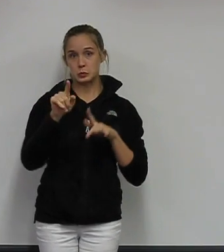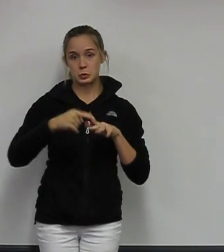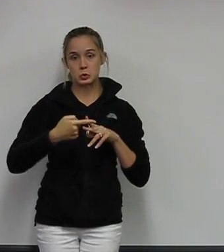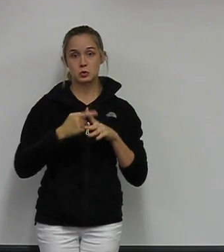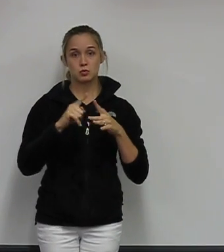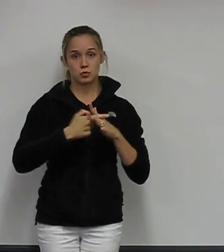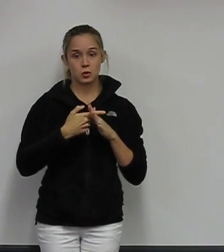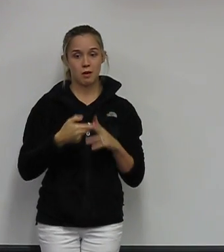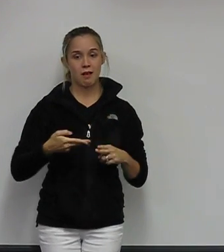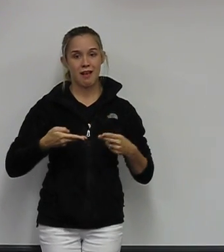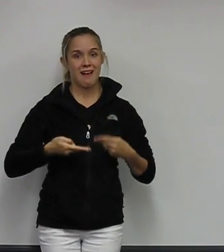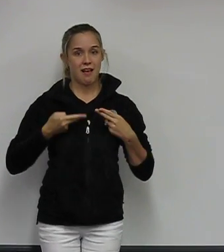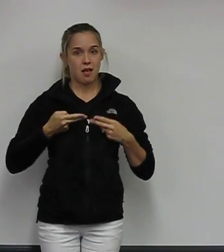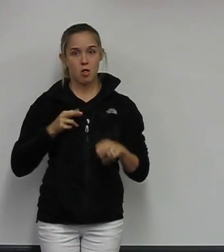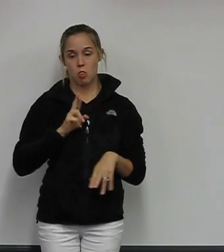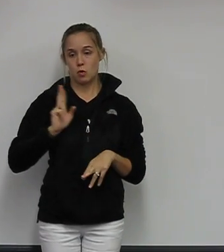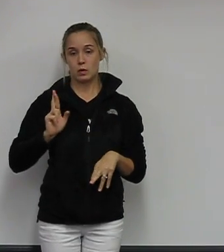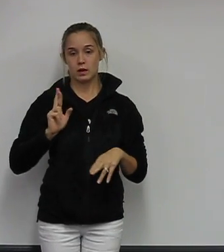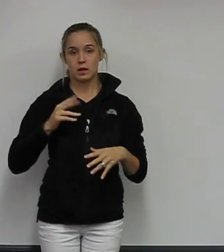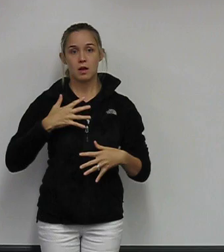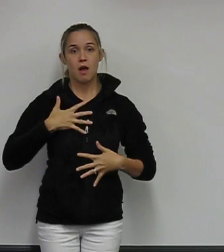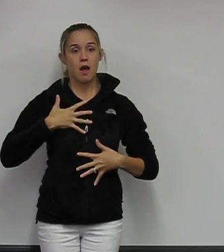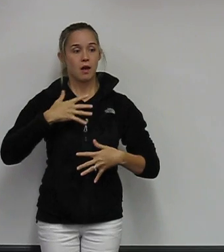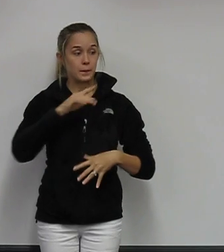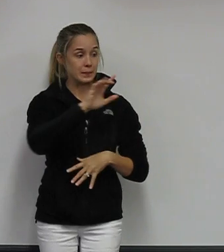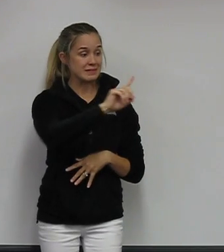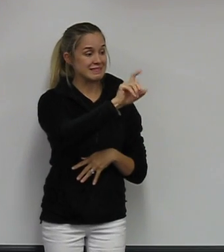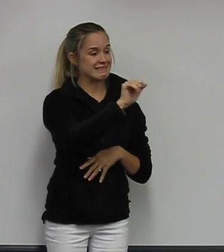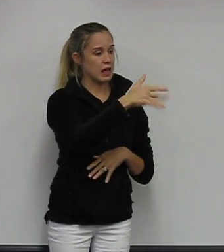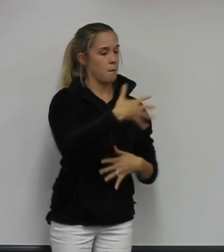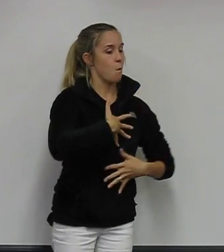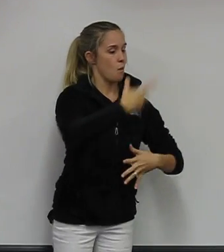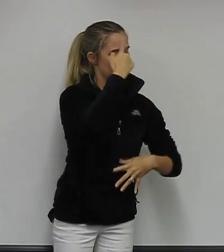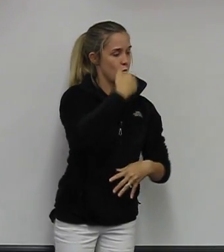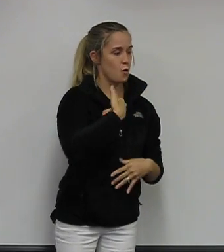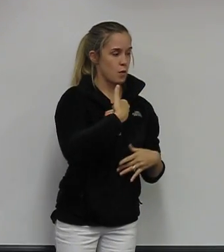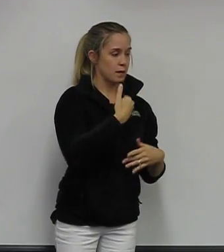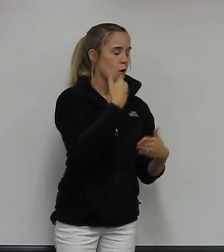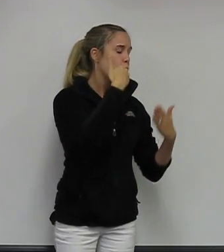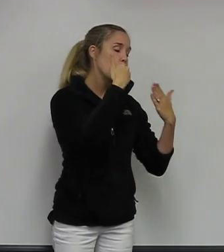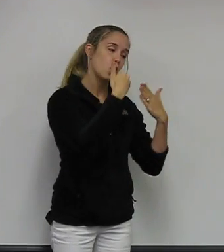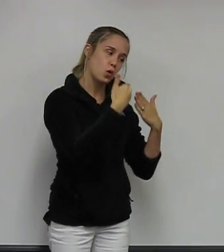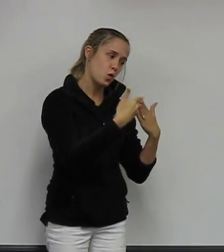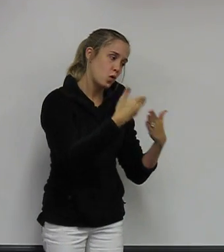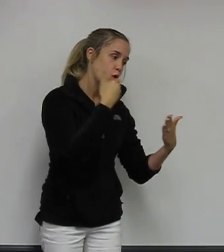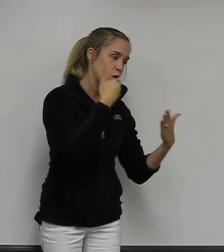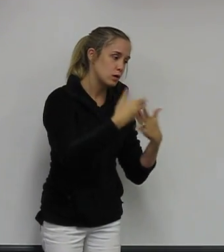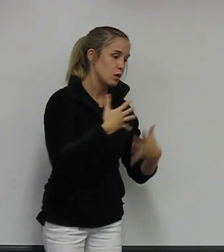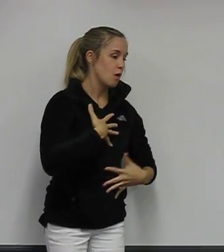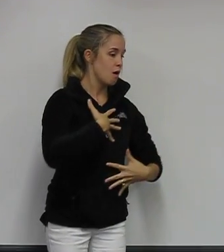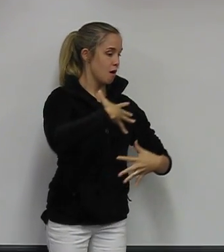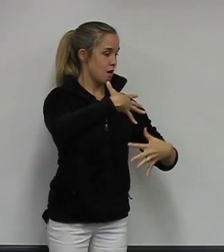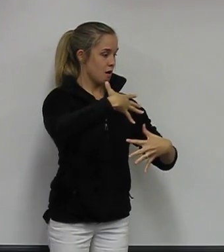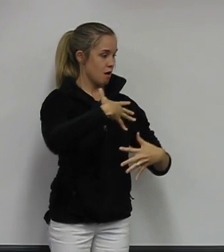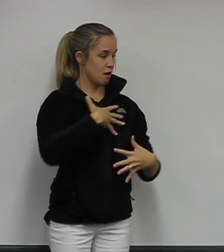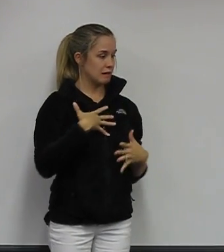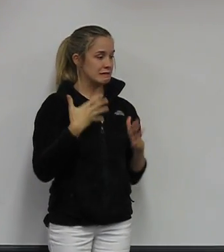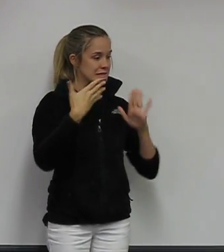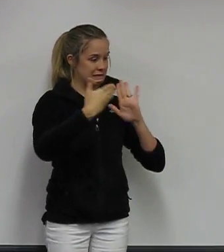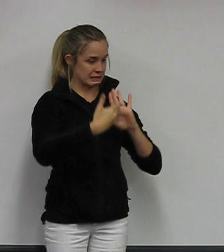the right side. Zach, taking a breath for me, sweetheart. Good. That's great. And again, we'll use a